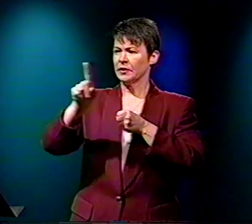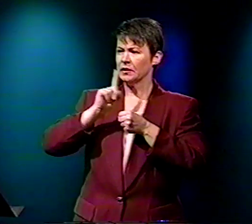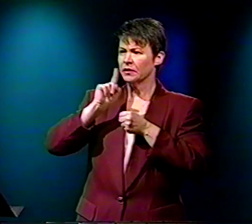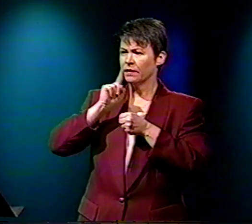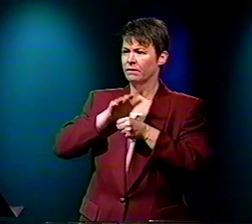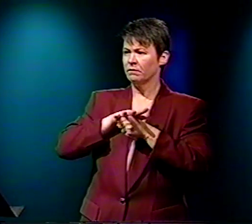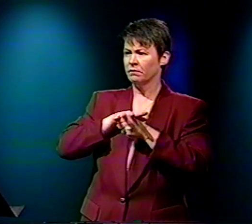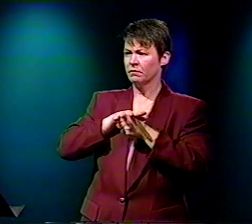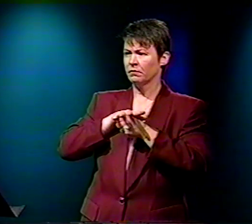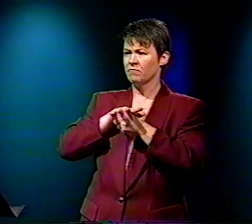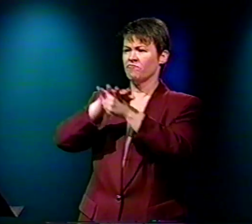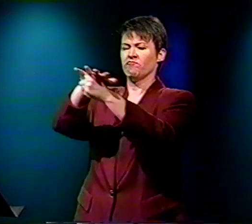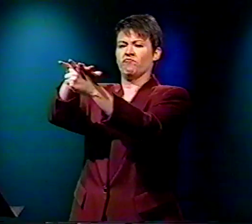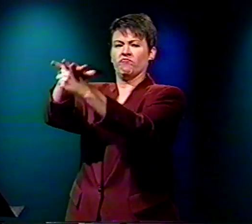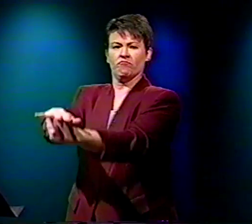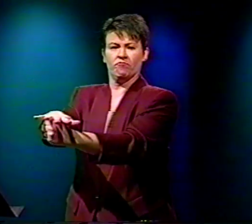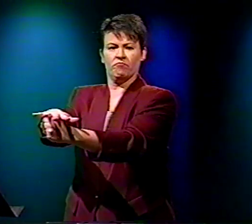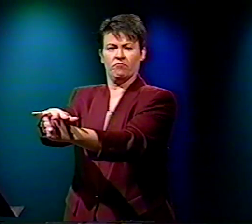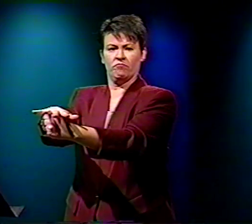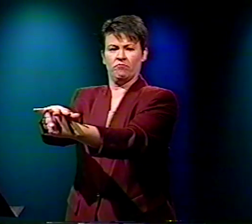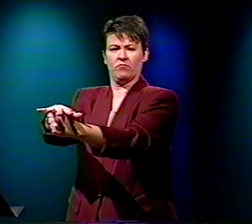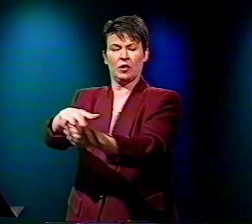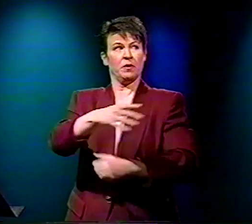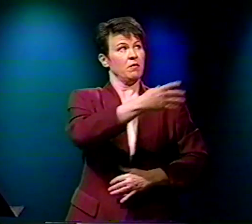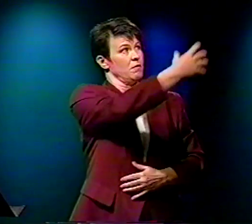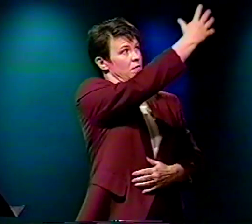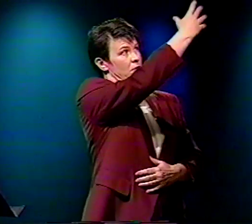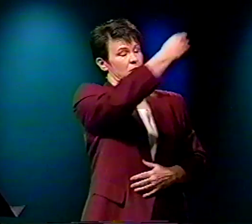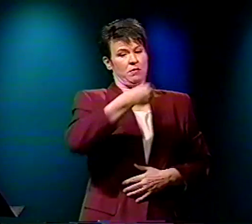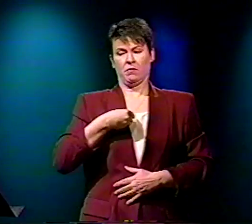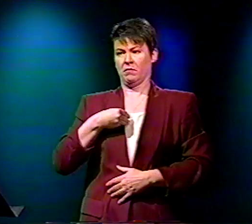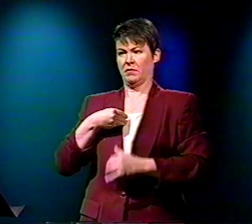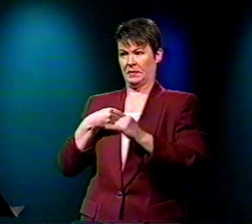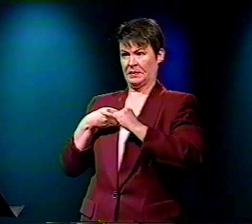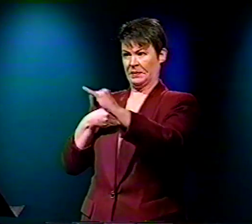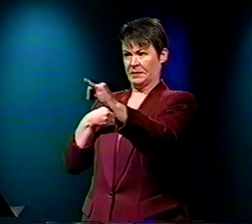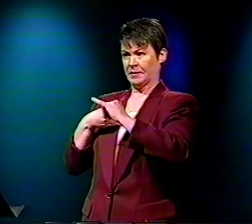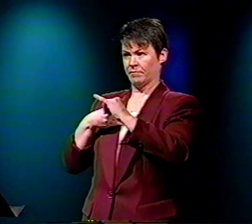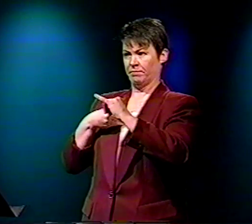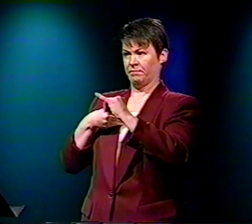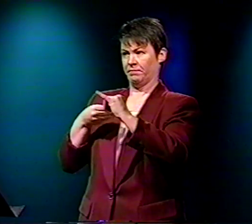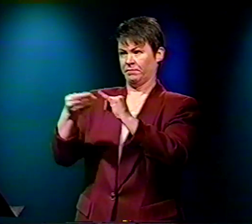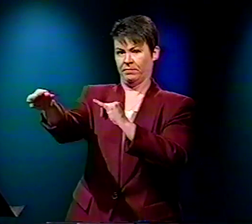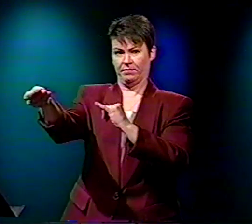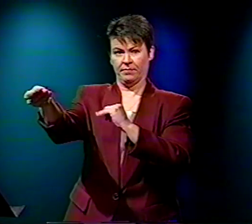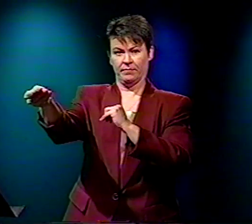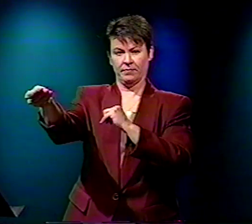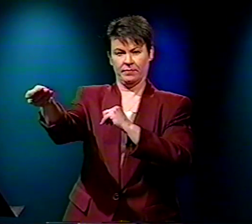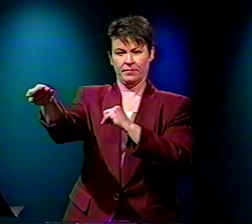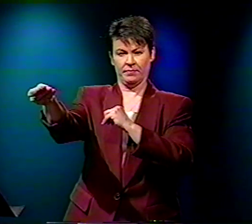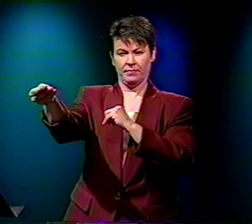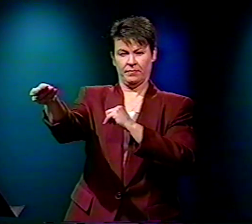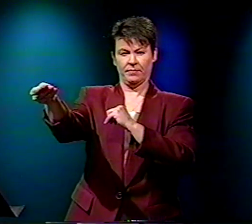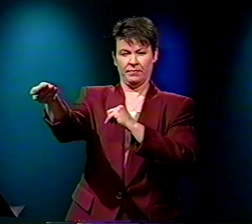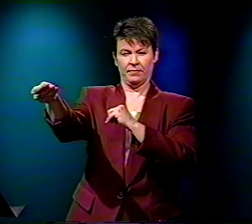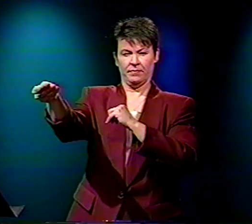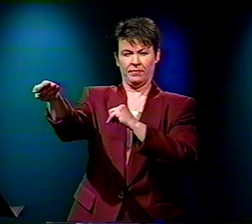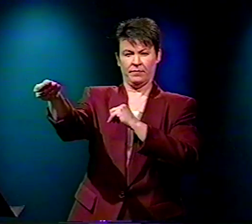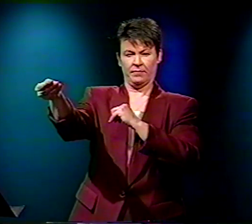throughout their life experiences. And so then they turn and oppress one another. They pass on that oppression to